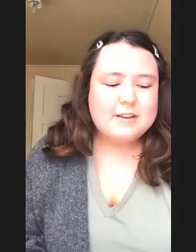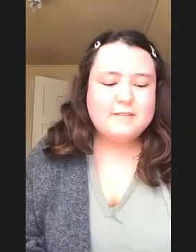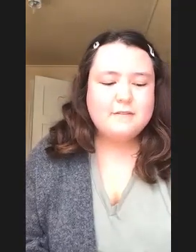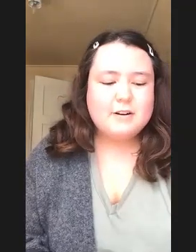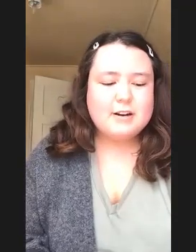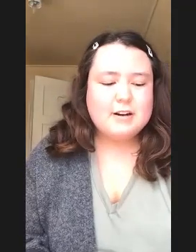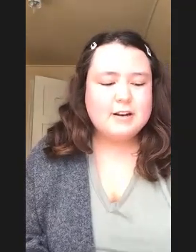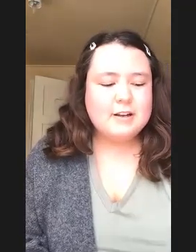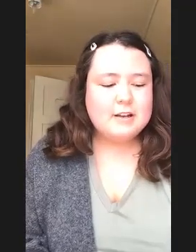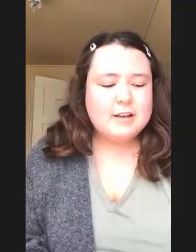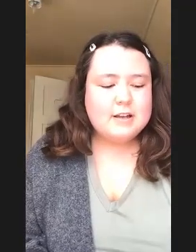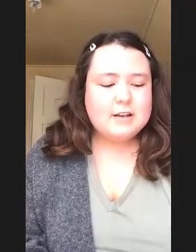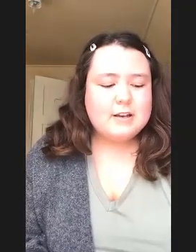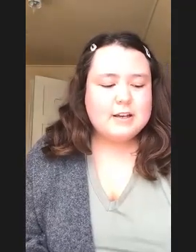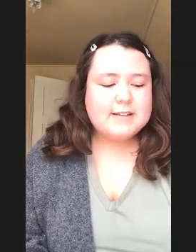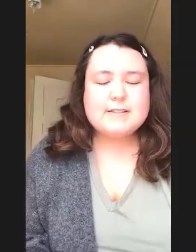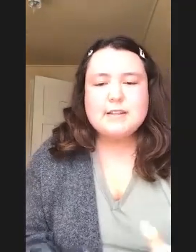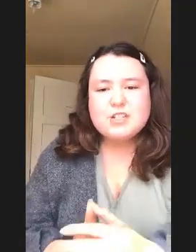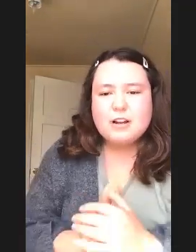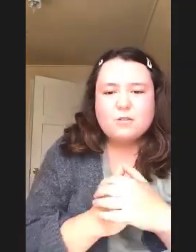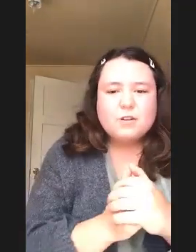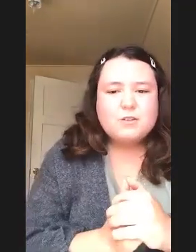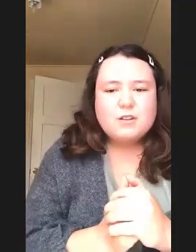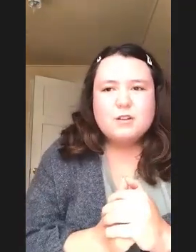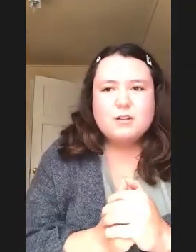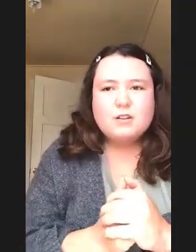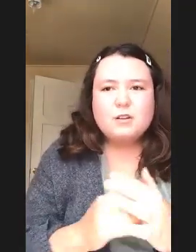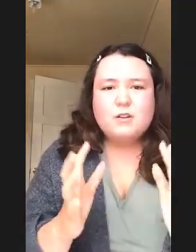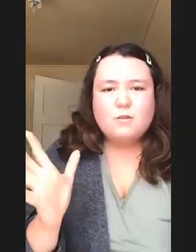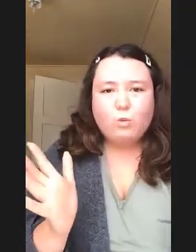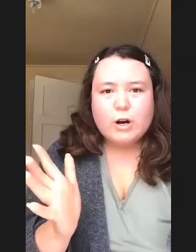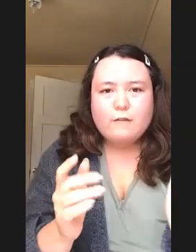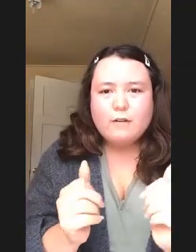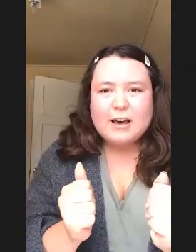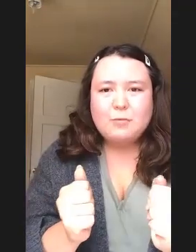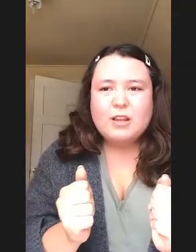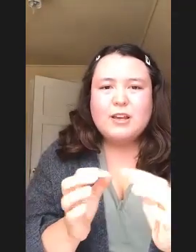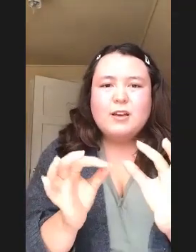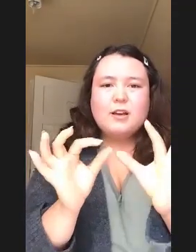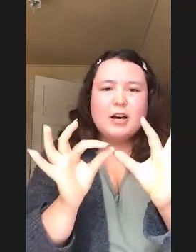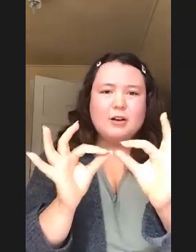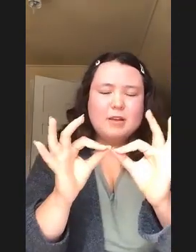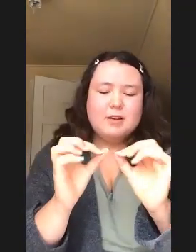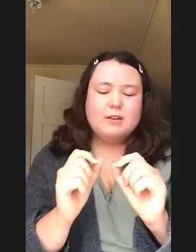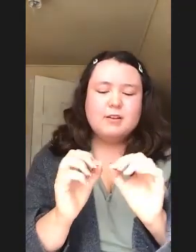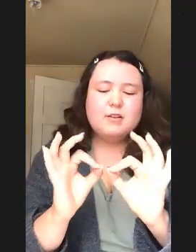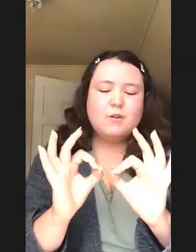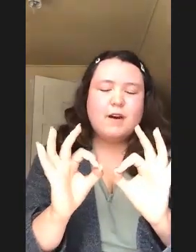And for, I guess, the general word for family, you would do